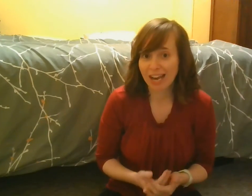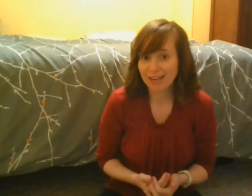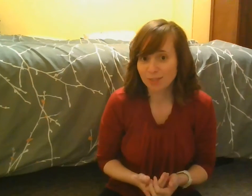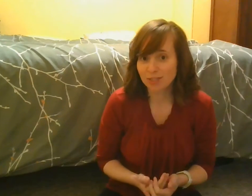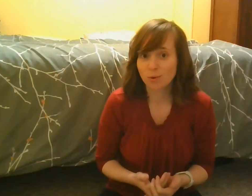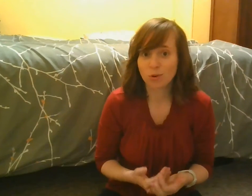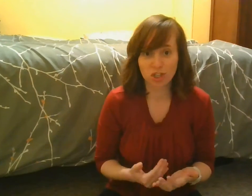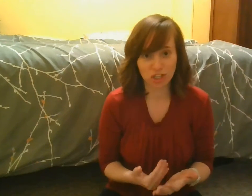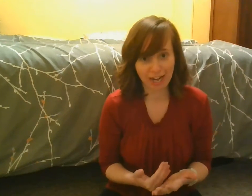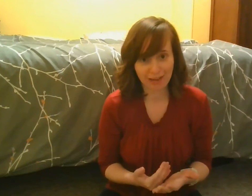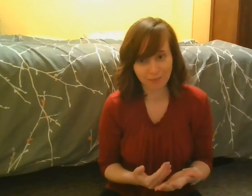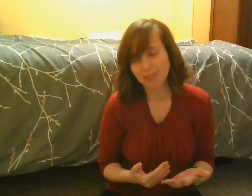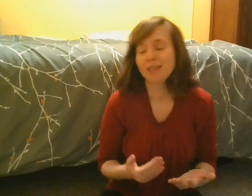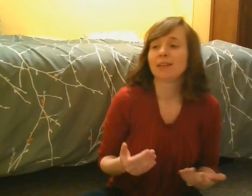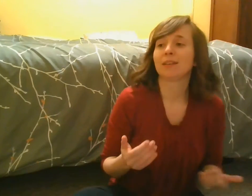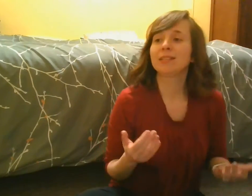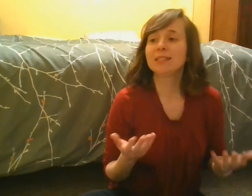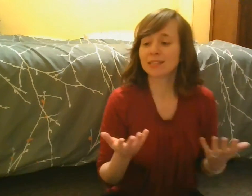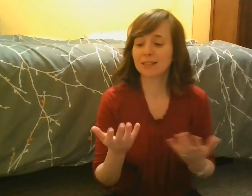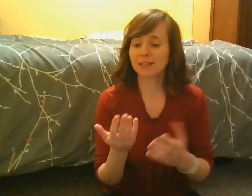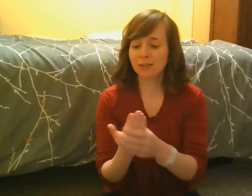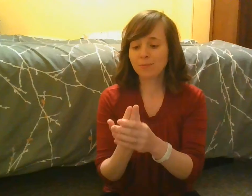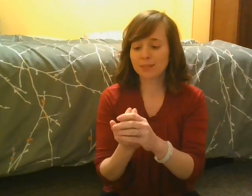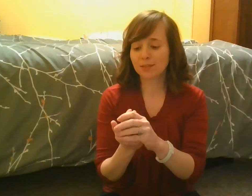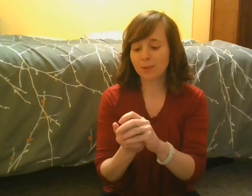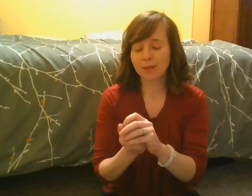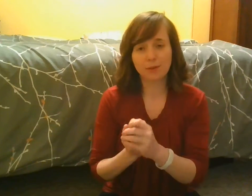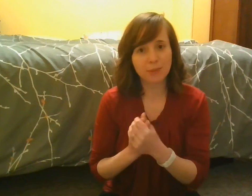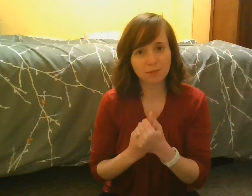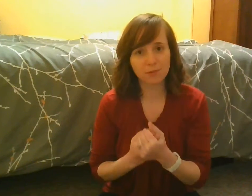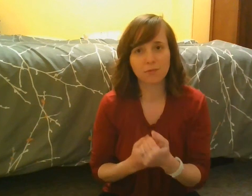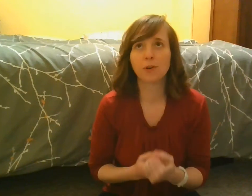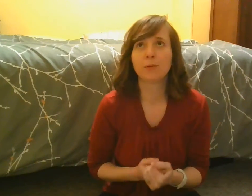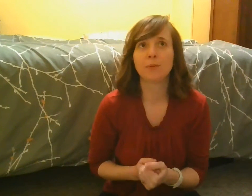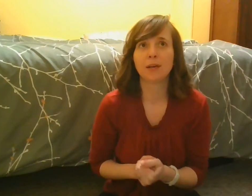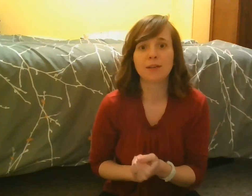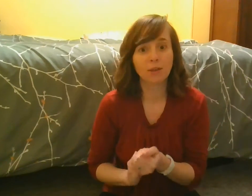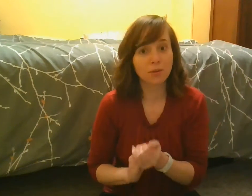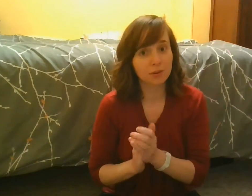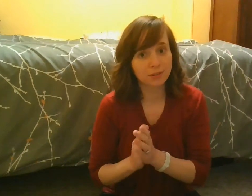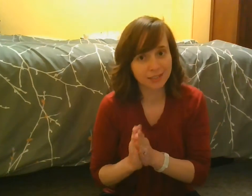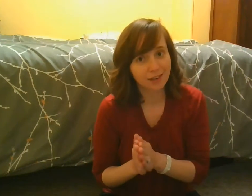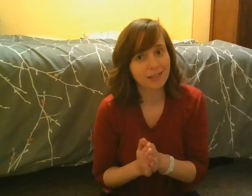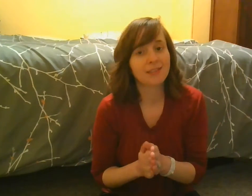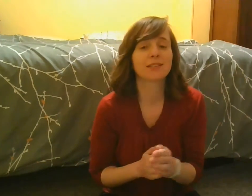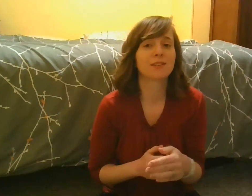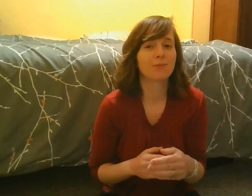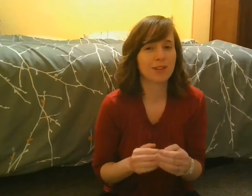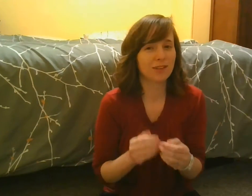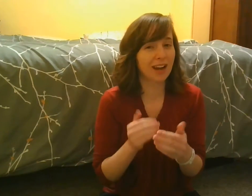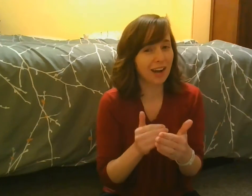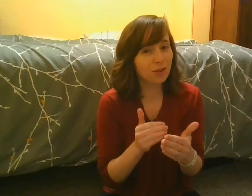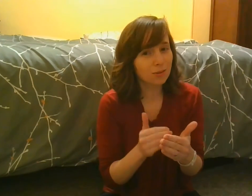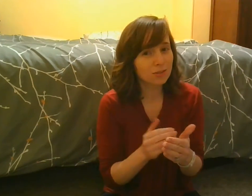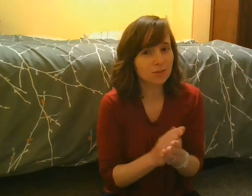ashamed or shame. Now this is going to be a little bit different from another sign that's going to be kind of close to it, but